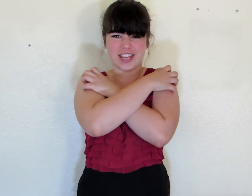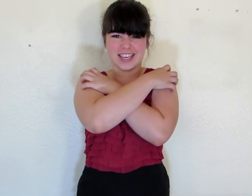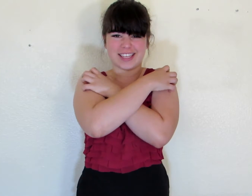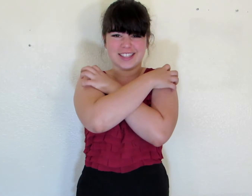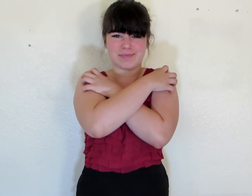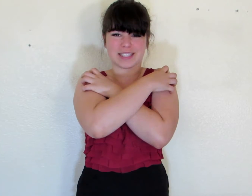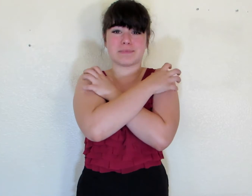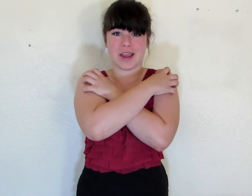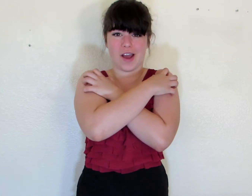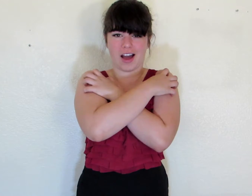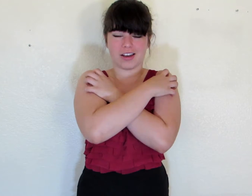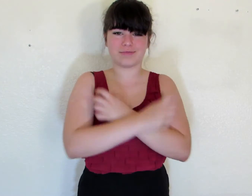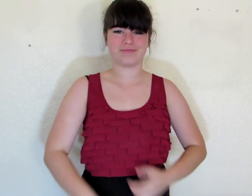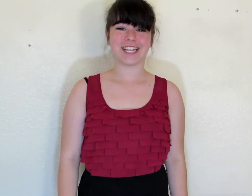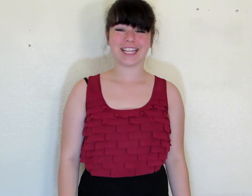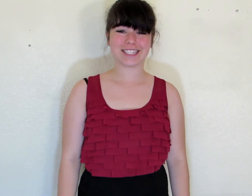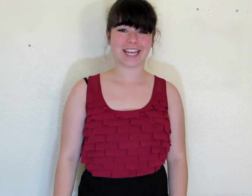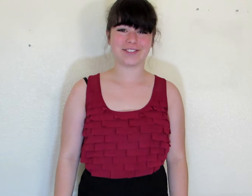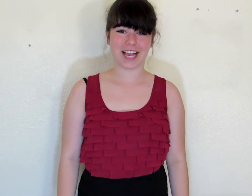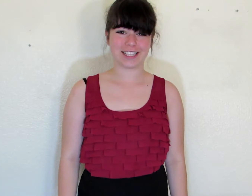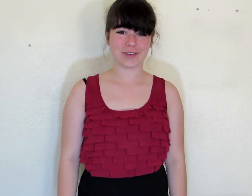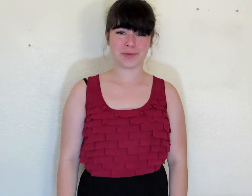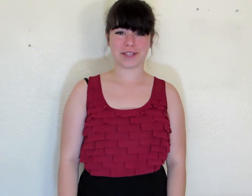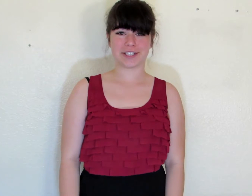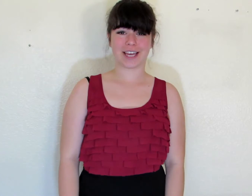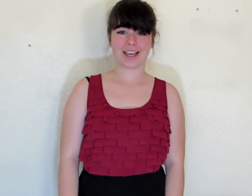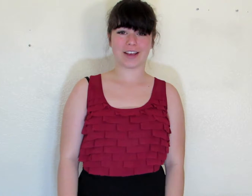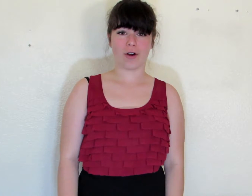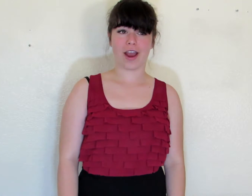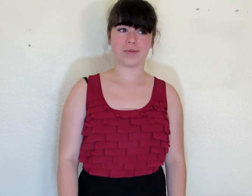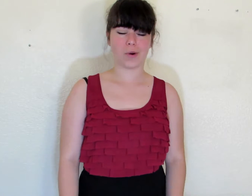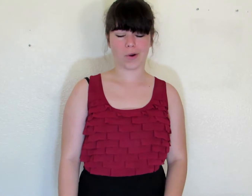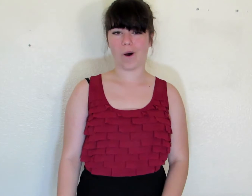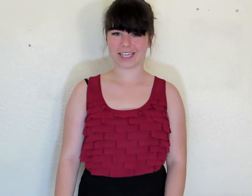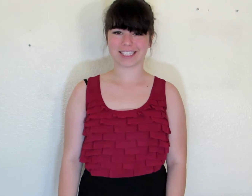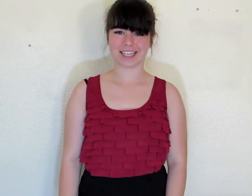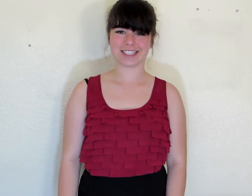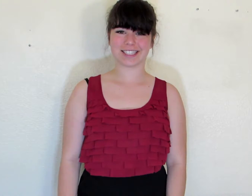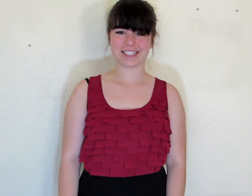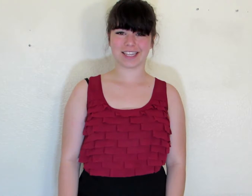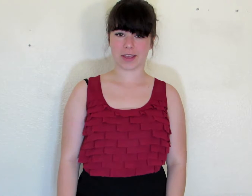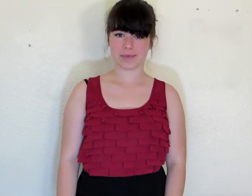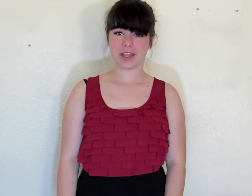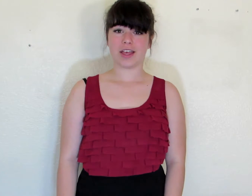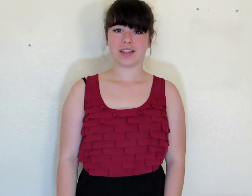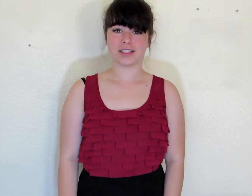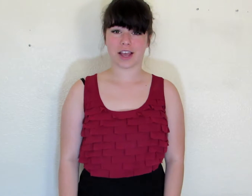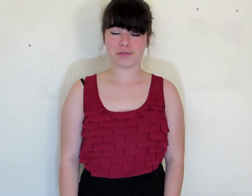scratching, but it's a bear hug. The next set of signs that we'll be learning are aquatic signs. Like the sign for